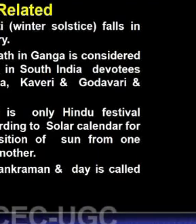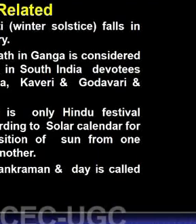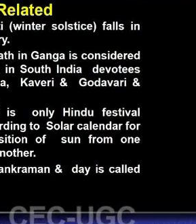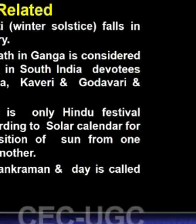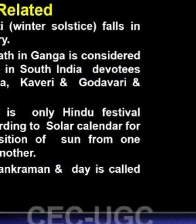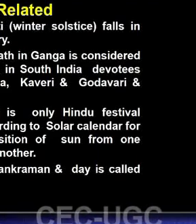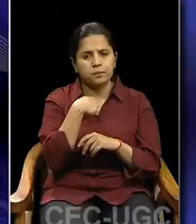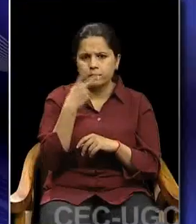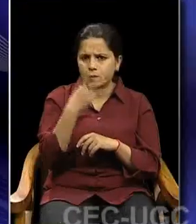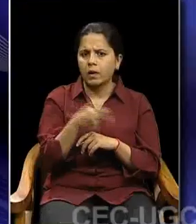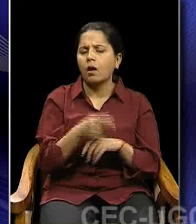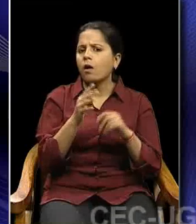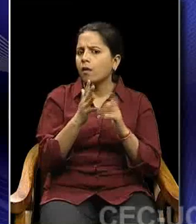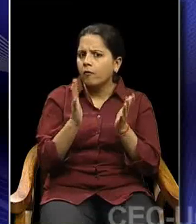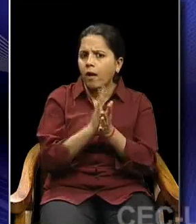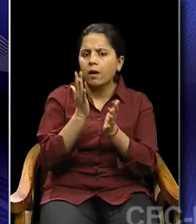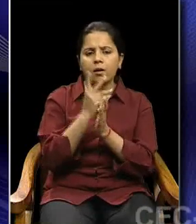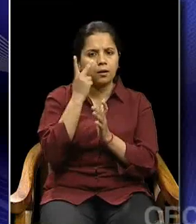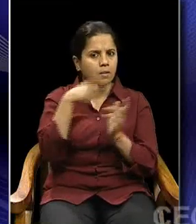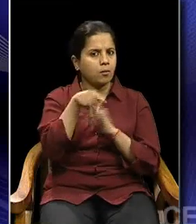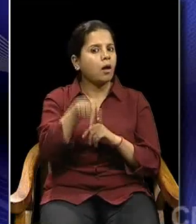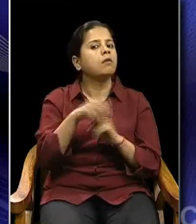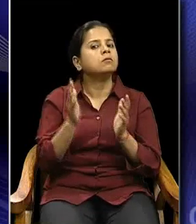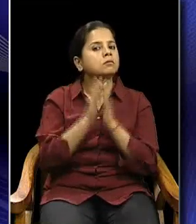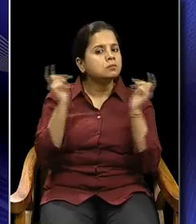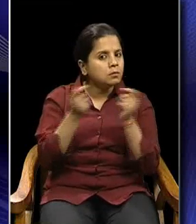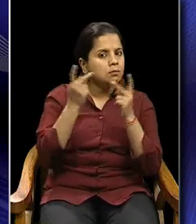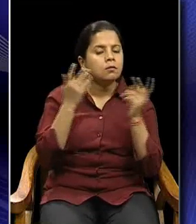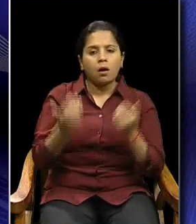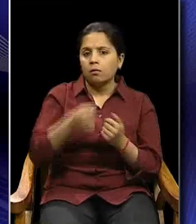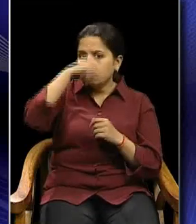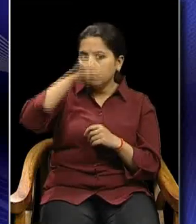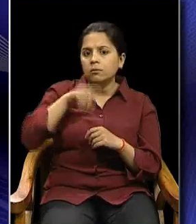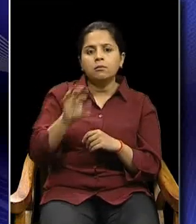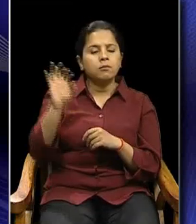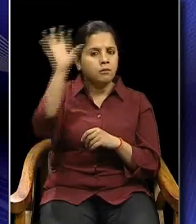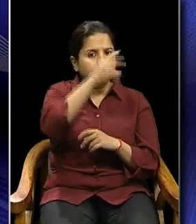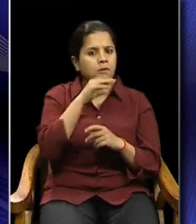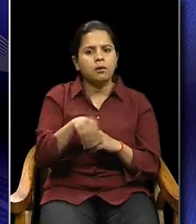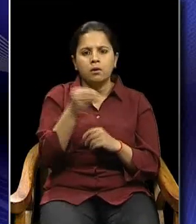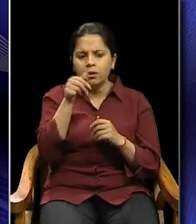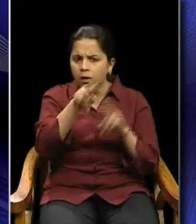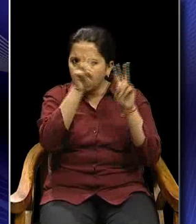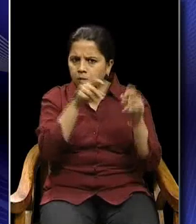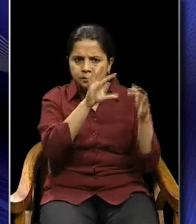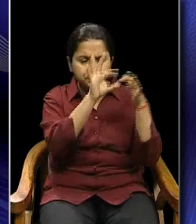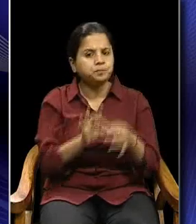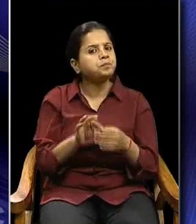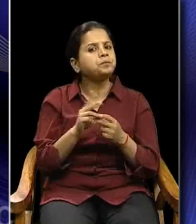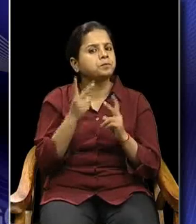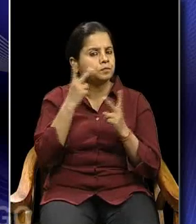this particular festival, when it is being celebrated across India, different kinds of connotations are being attached to